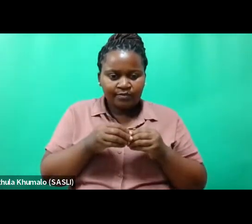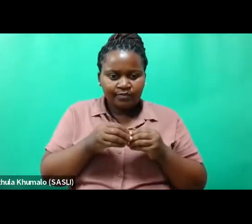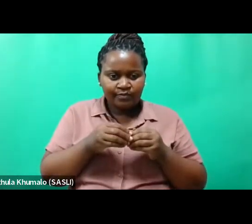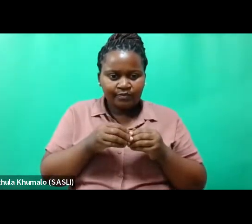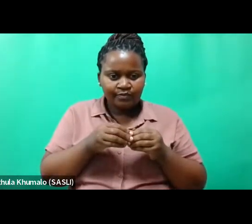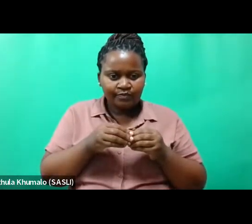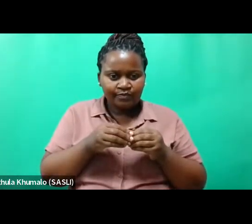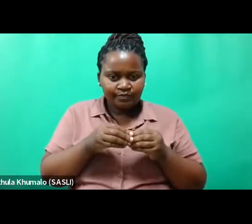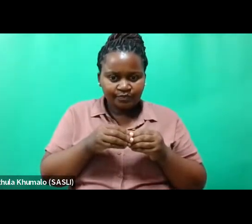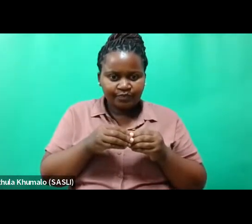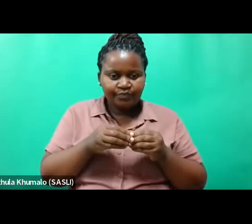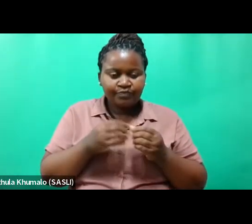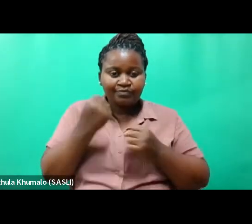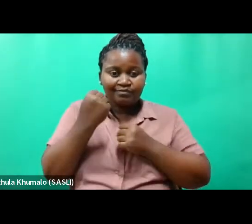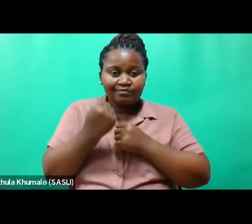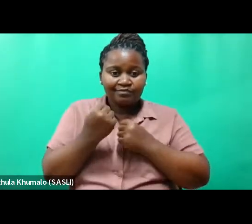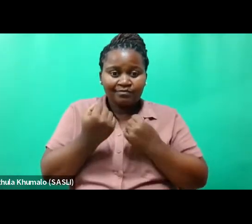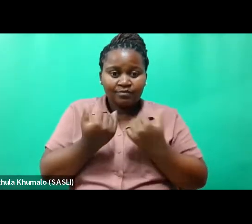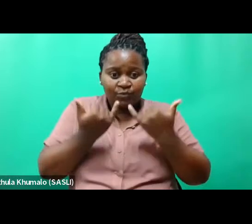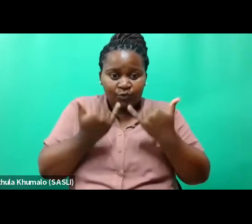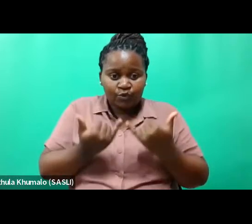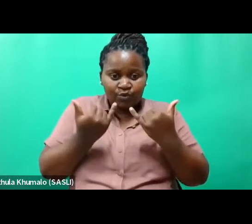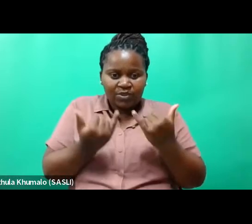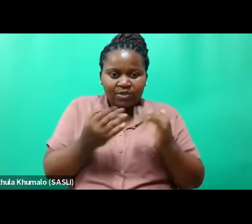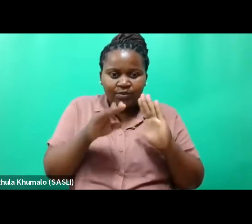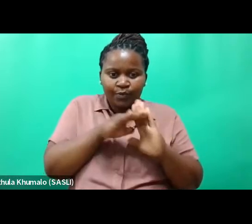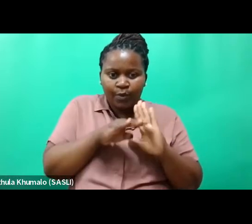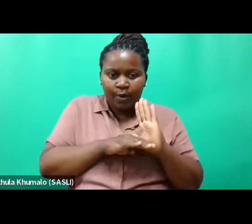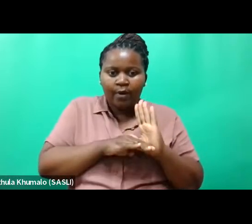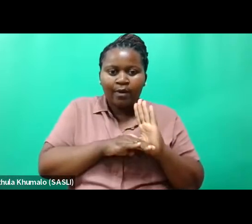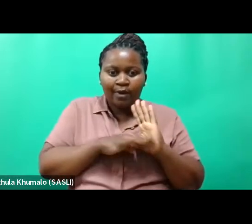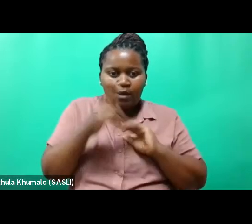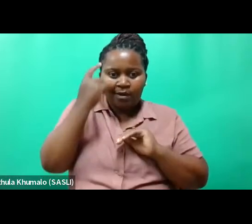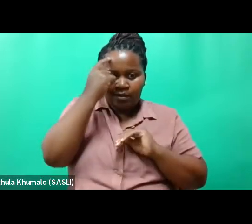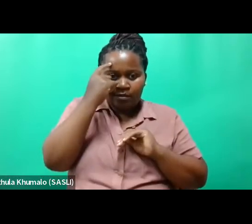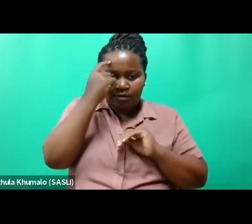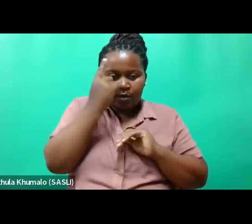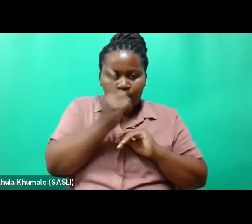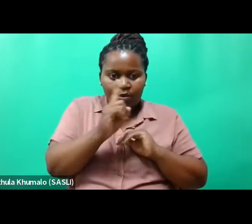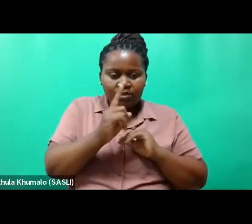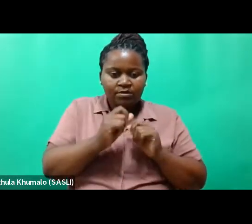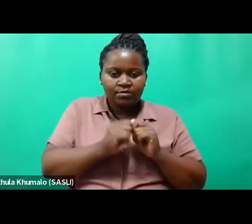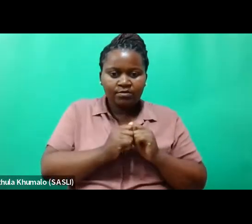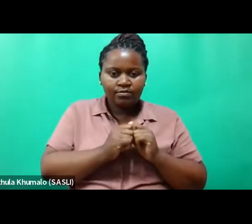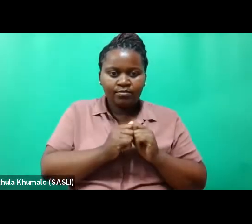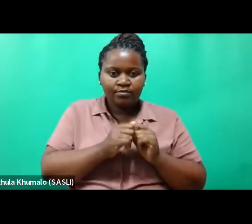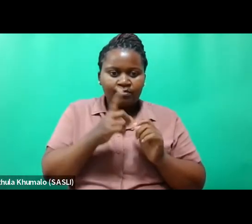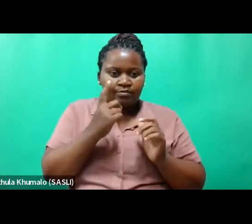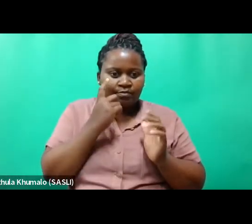From today's program, I think I have noted a few